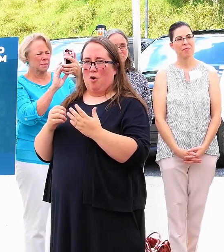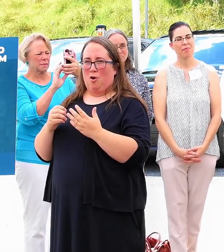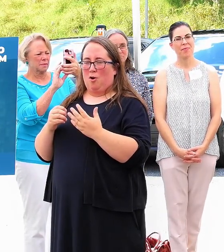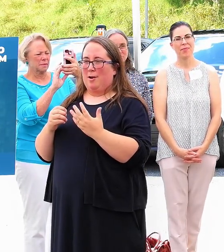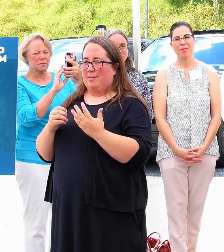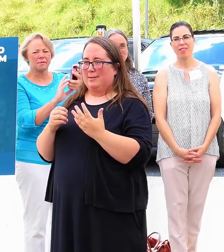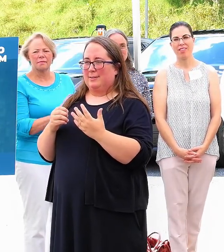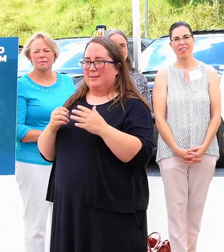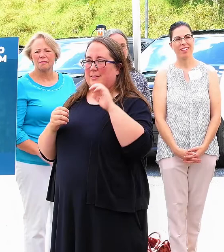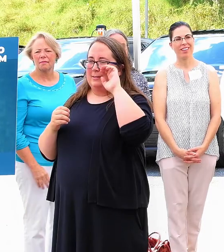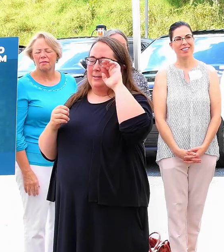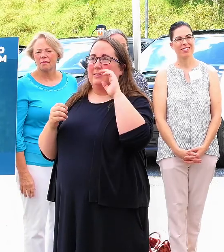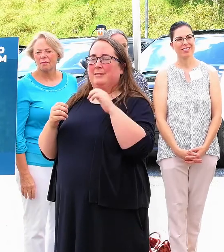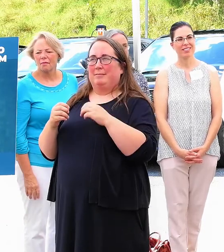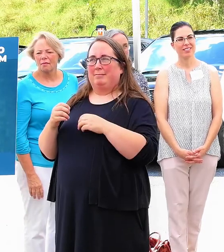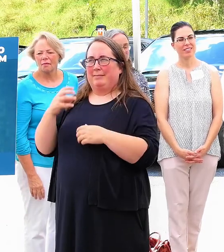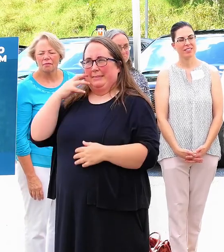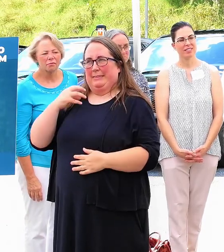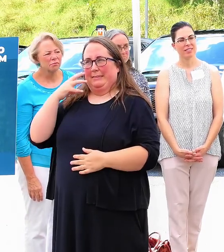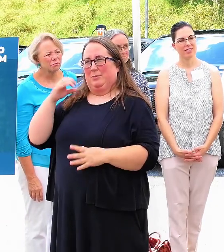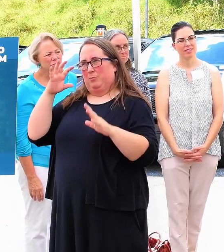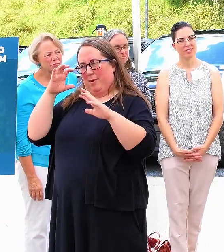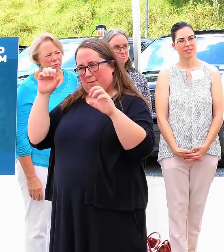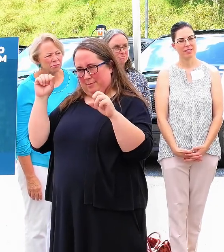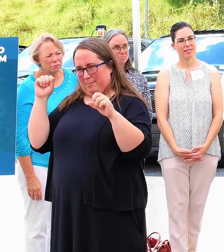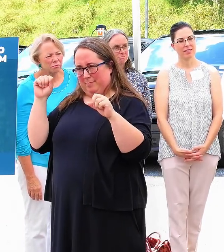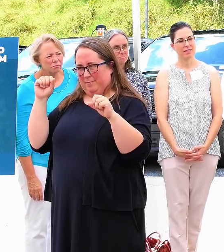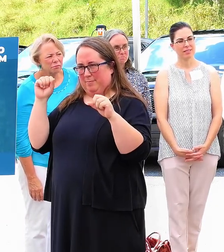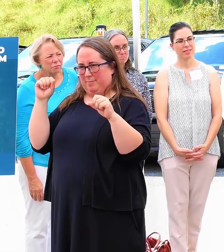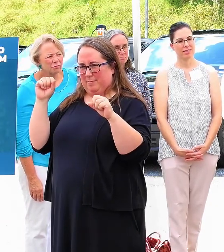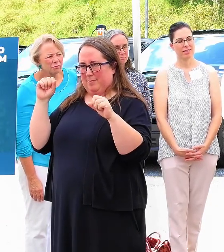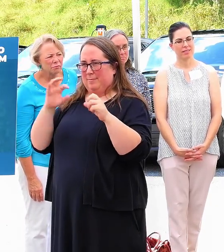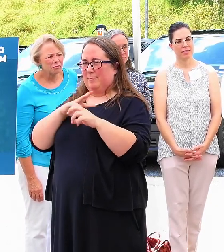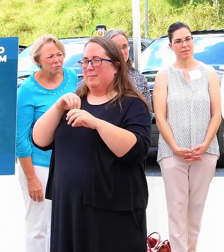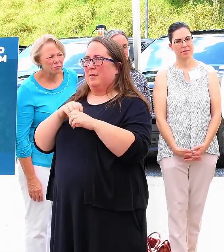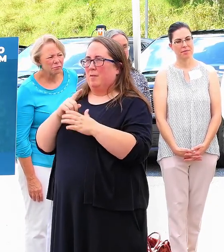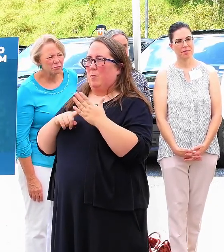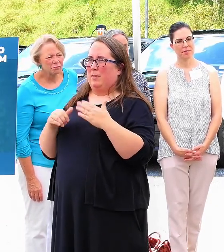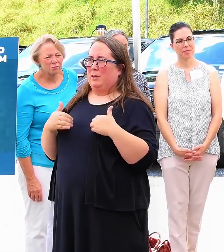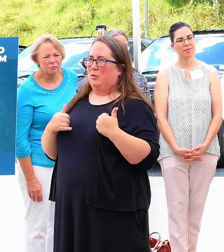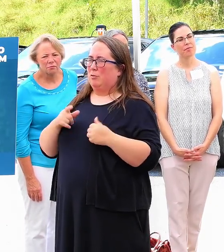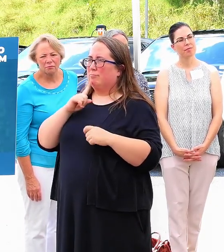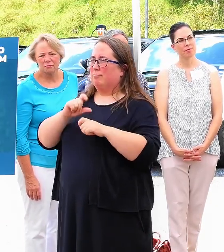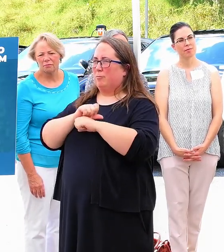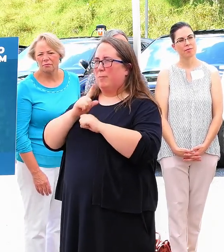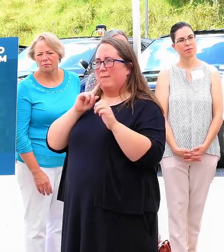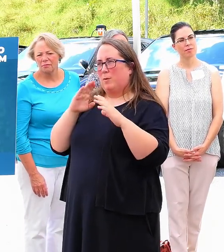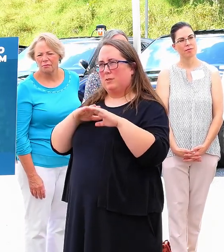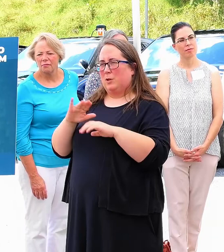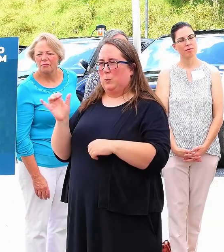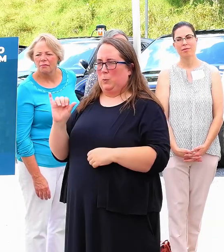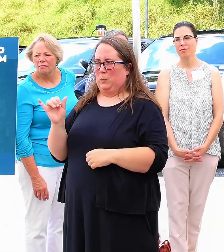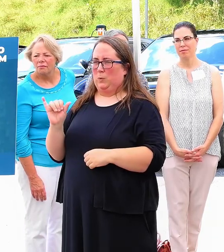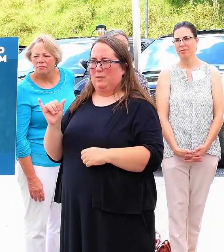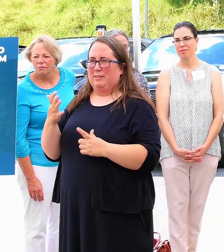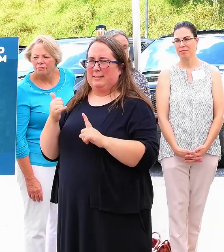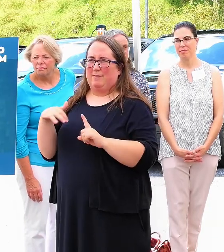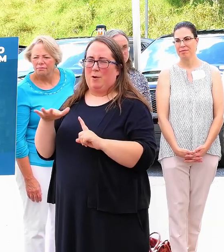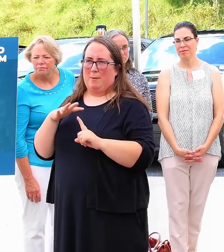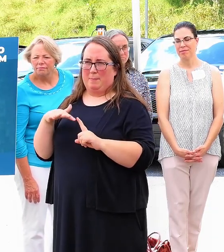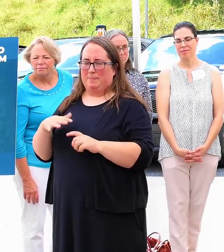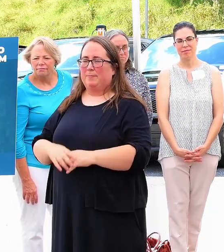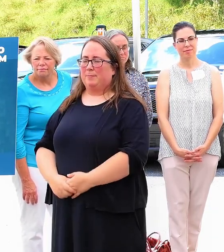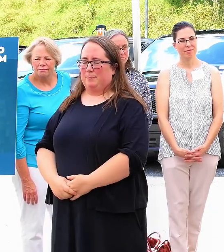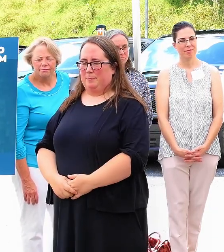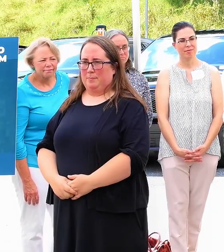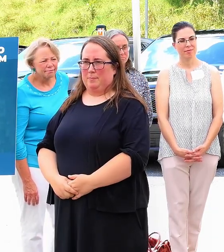presidents of all time who has also combined with and captured a sense of what the youth are really focused on as well, which is the environment.